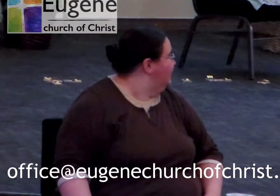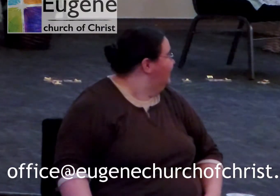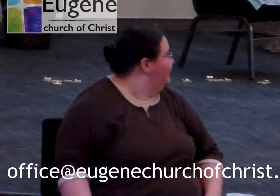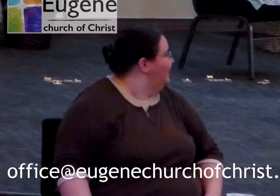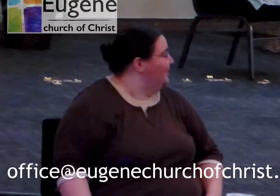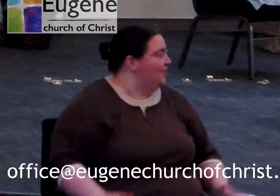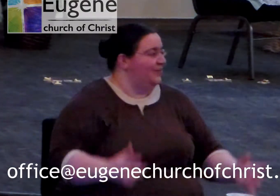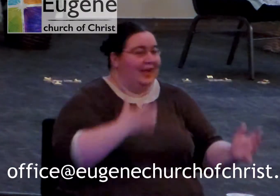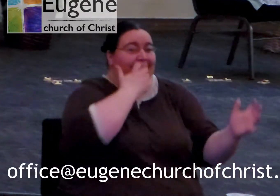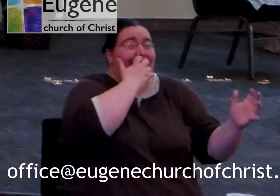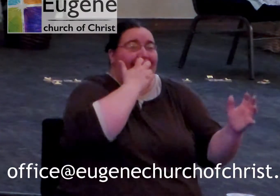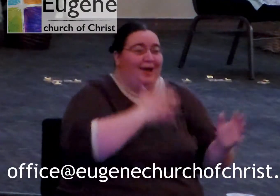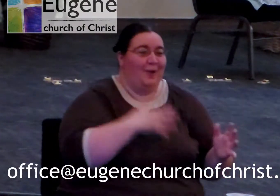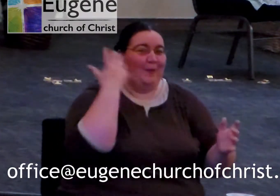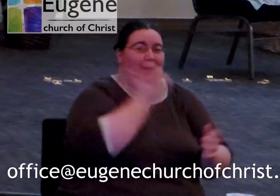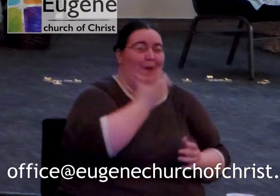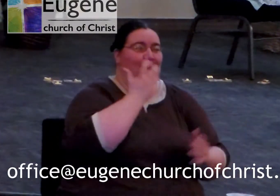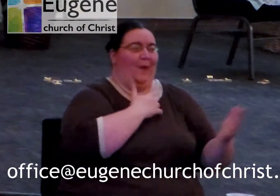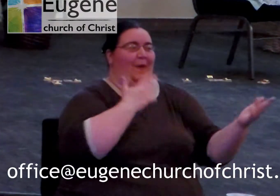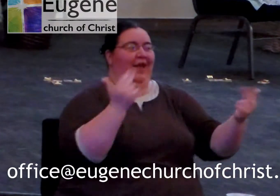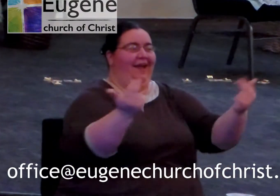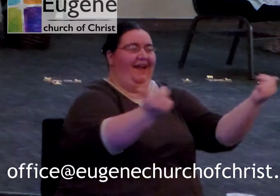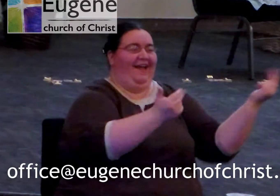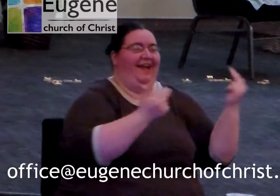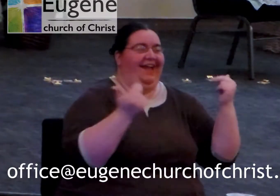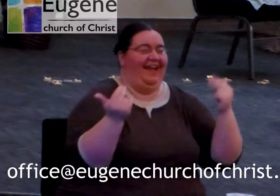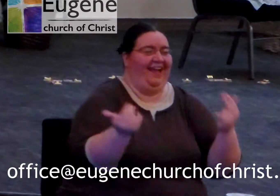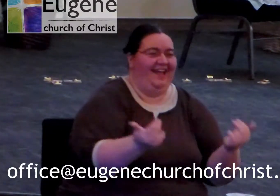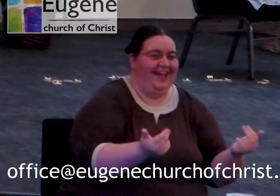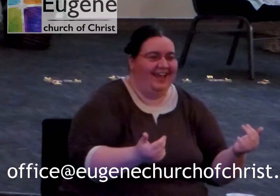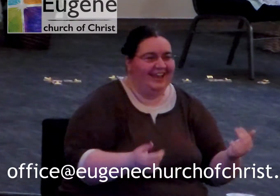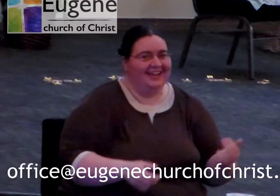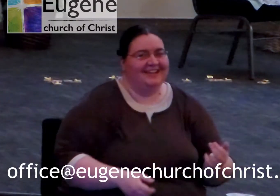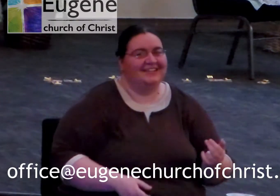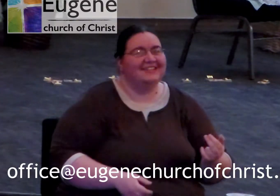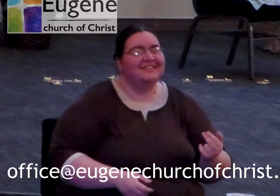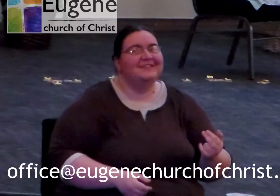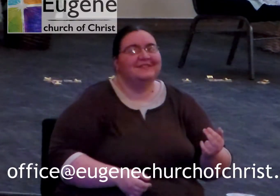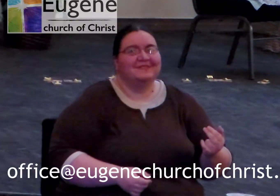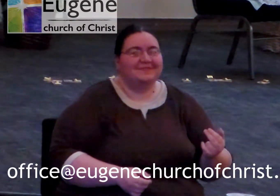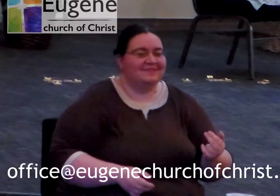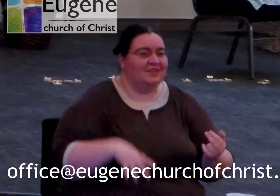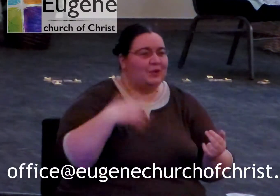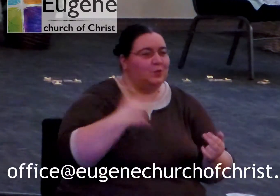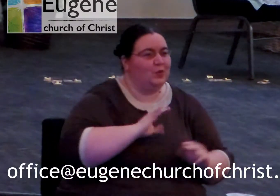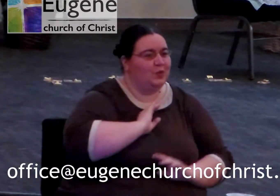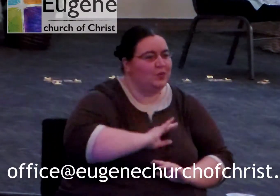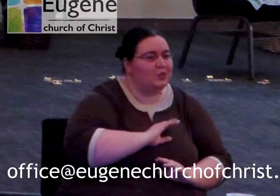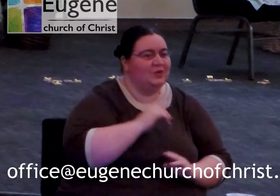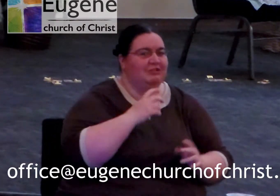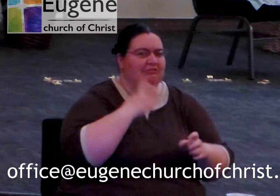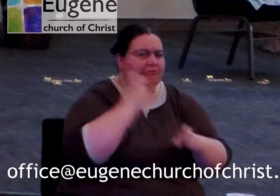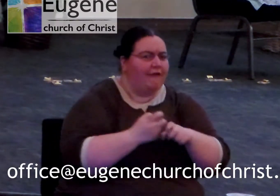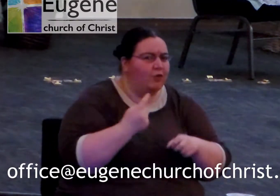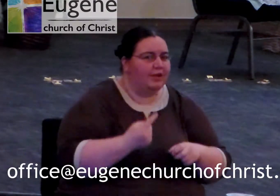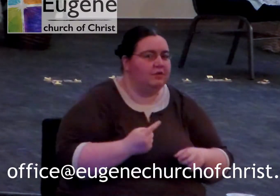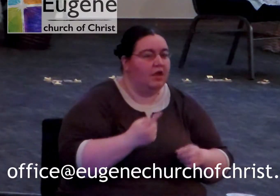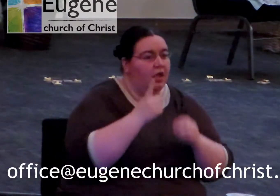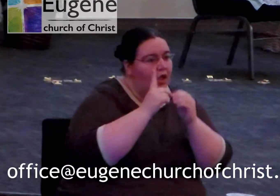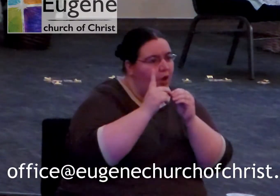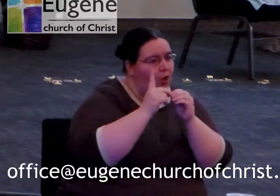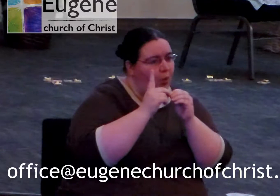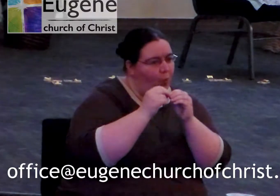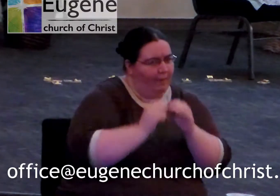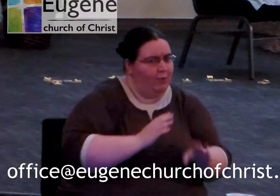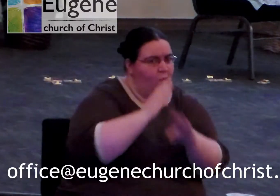Whoa! That was a tough one. All right, so we've only really got one more obstacle to go over, okay? So I'm going to let you